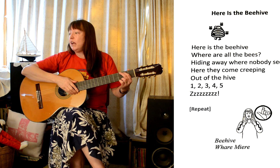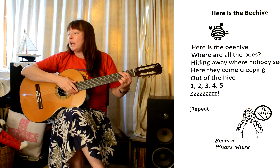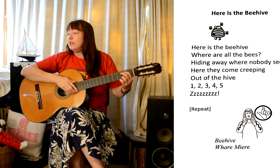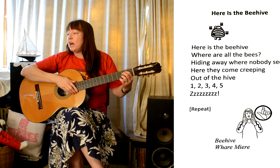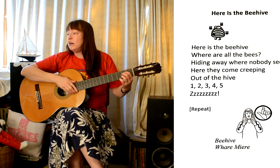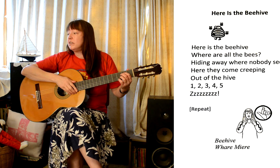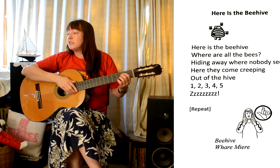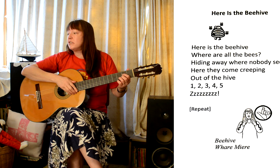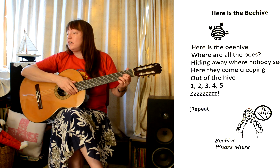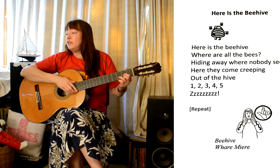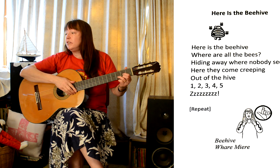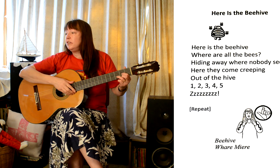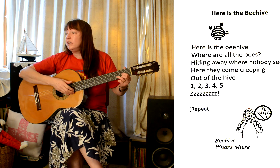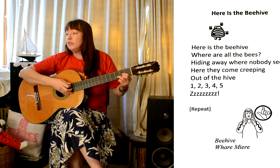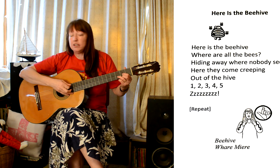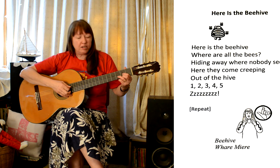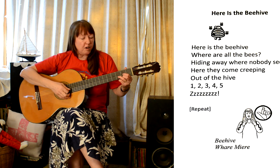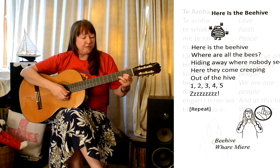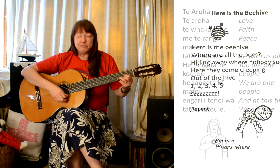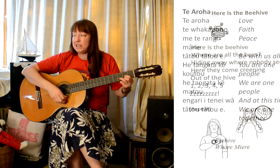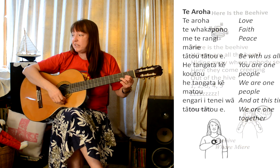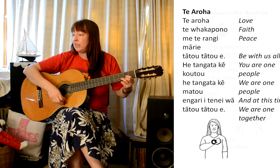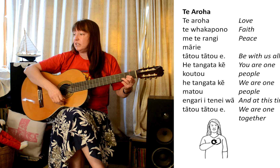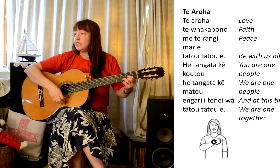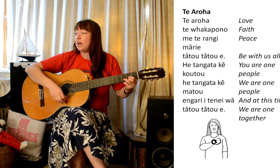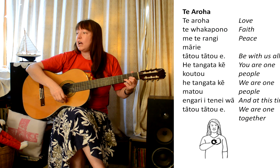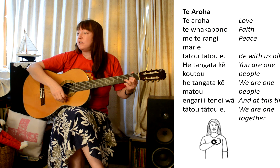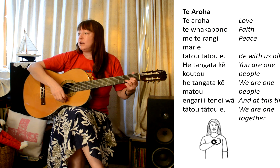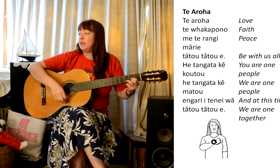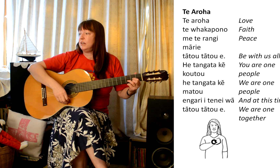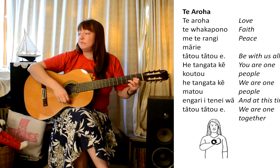And now a song of blessing to Aroha.